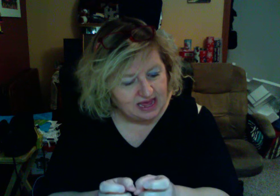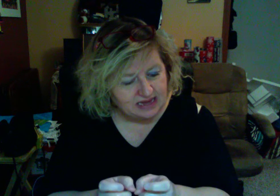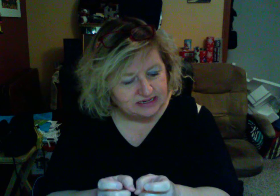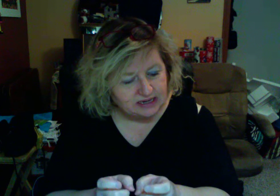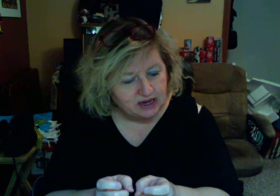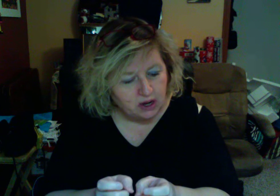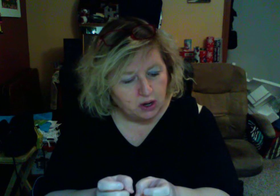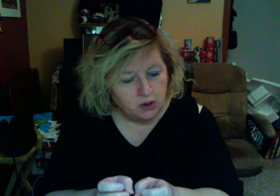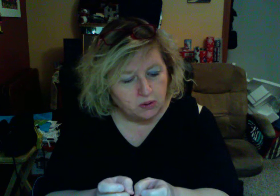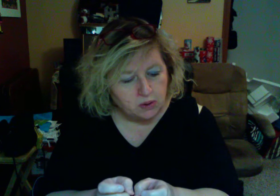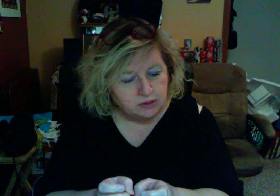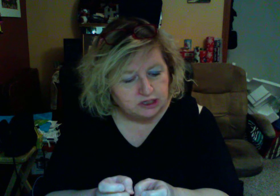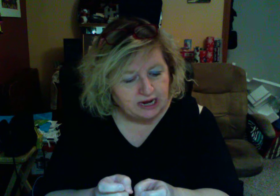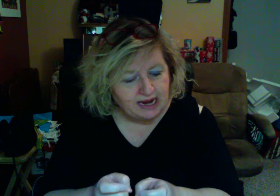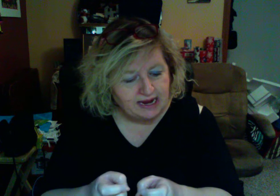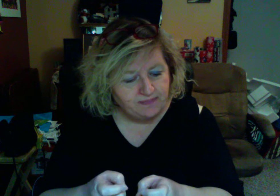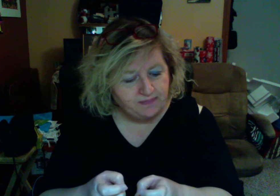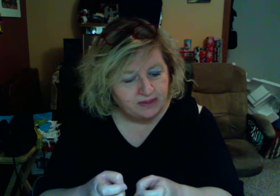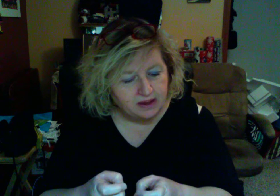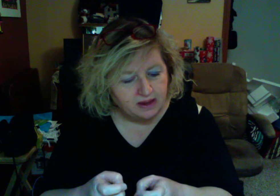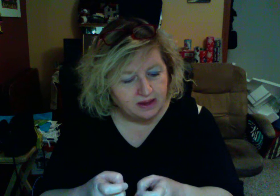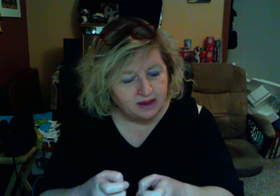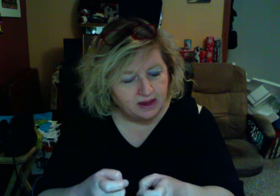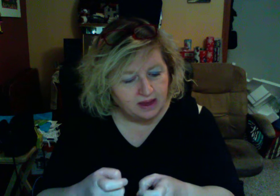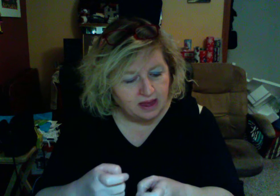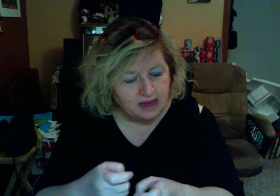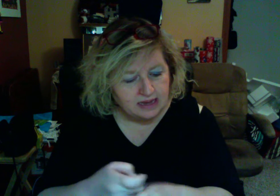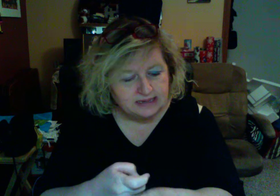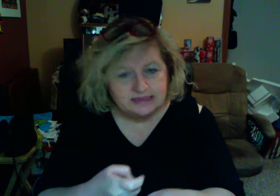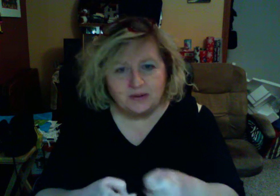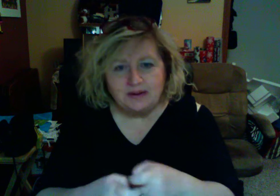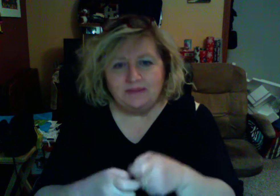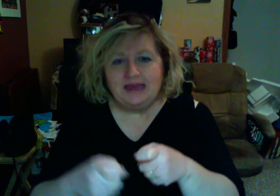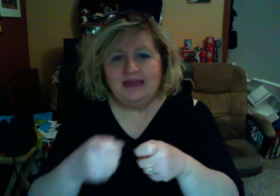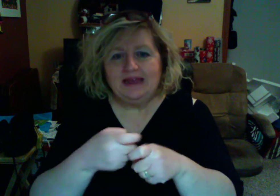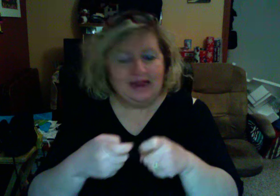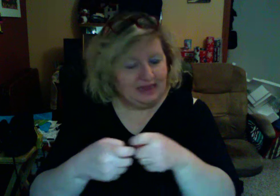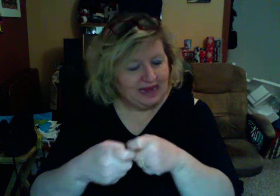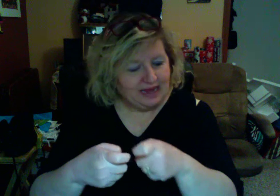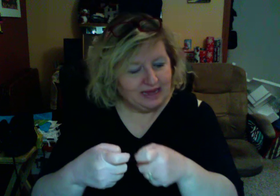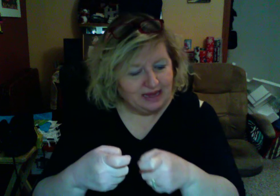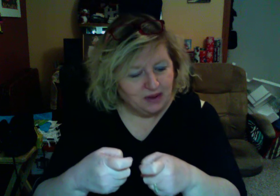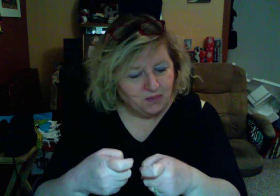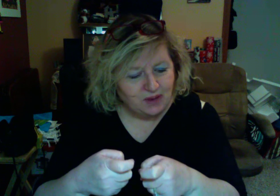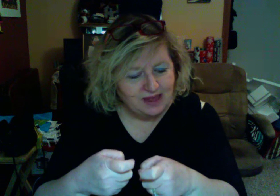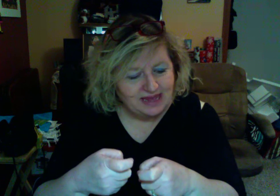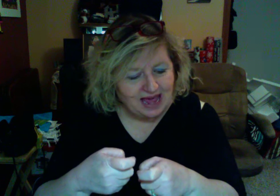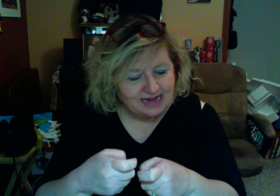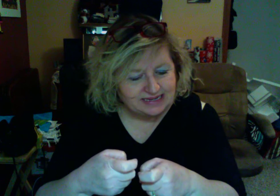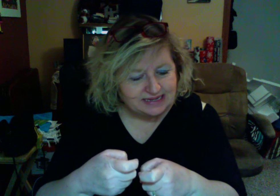and crocheting. So it'd be kind of like with the